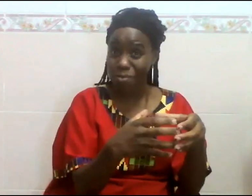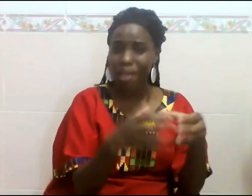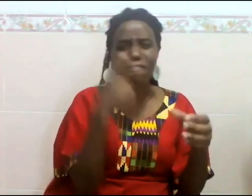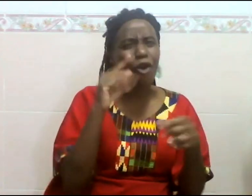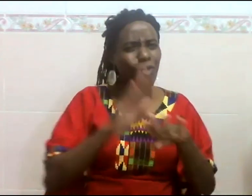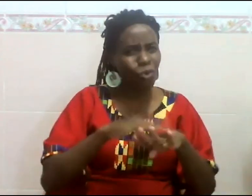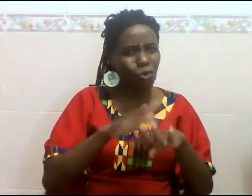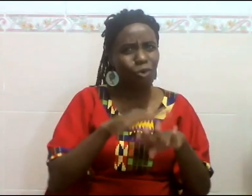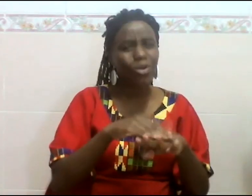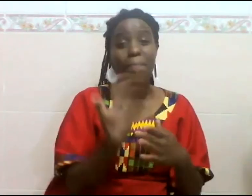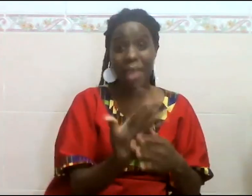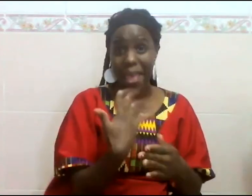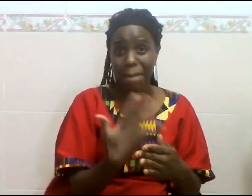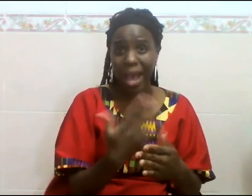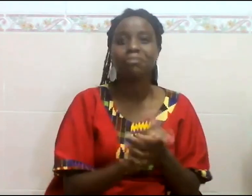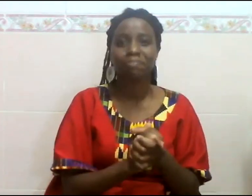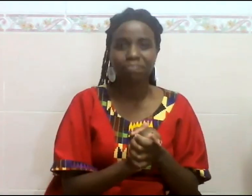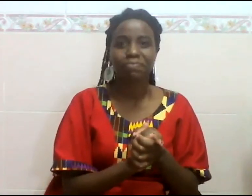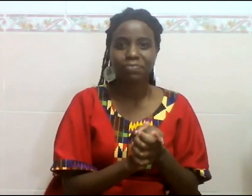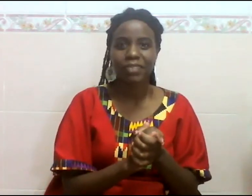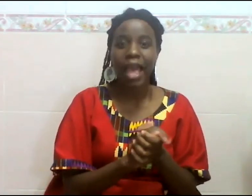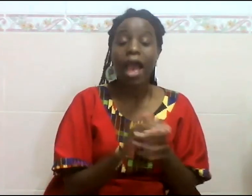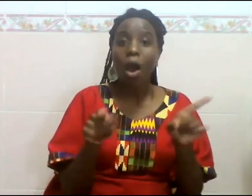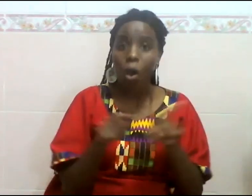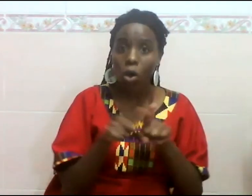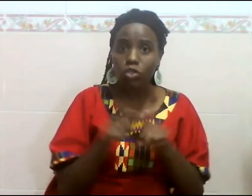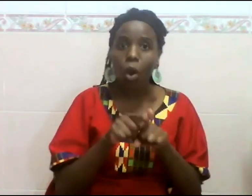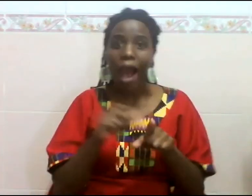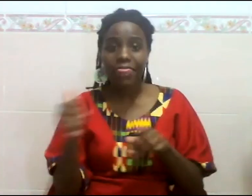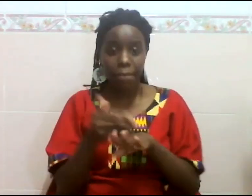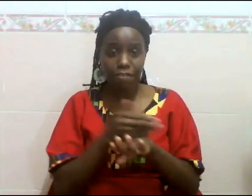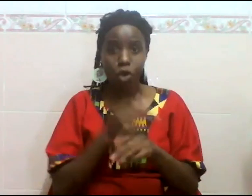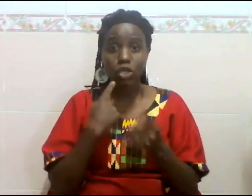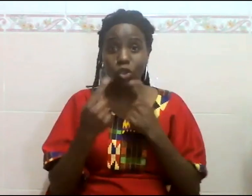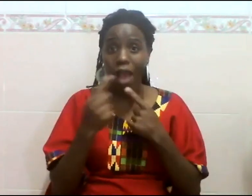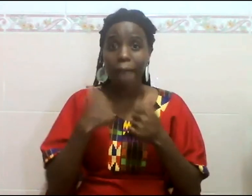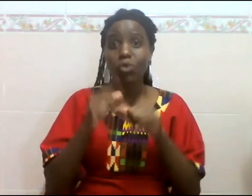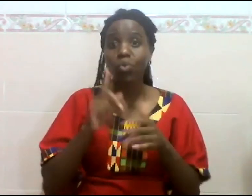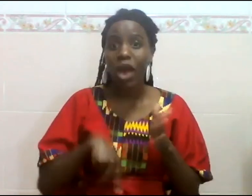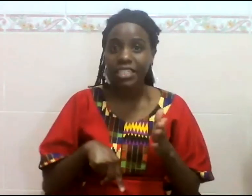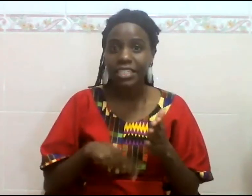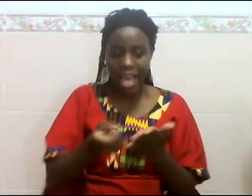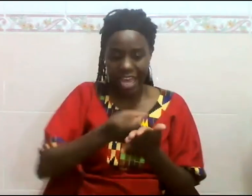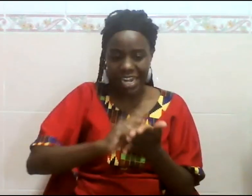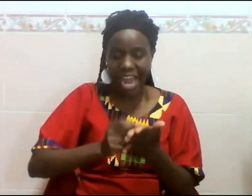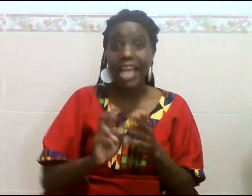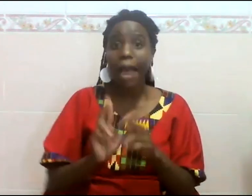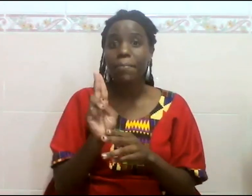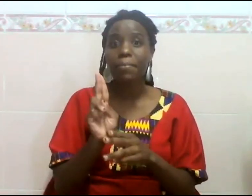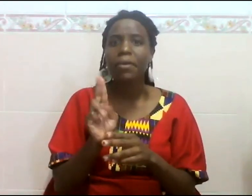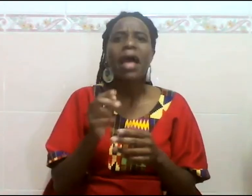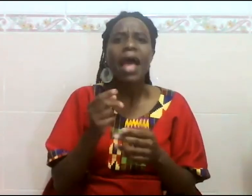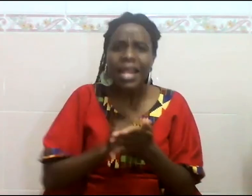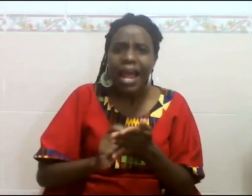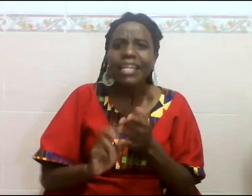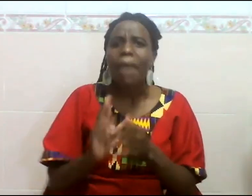join every other person that has spoken about this very good and insightful write-up to say this is a very good